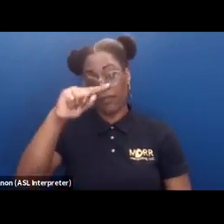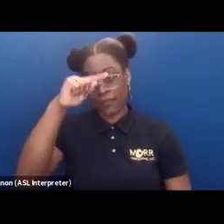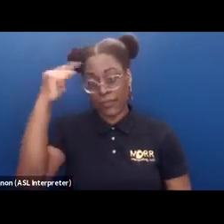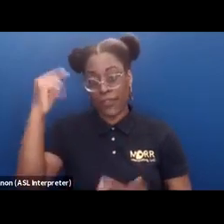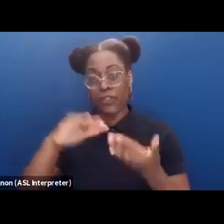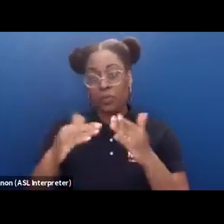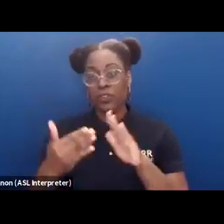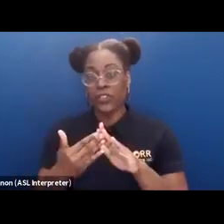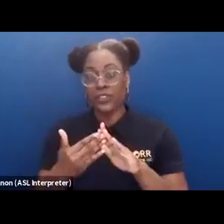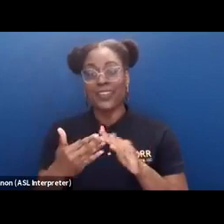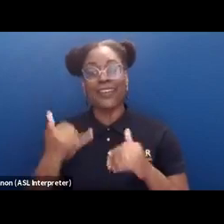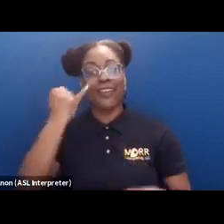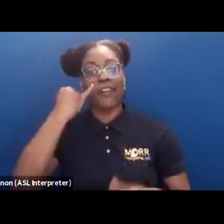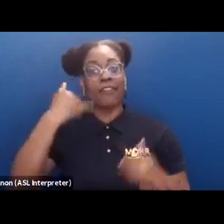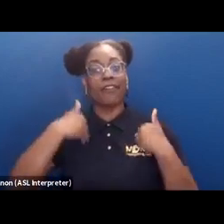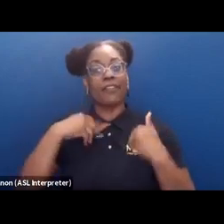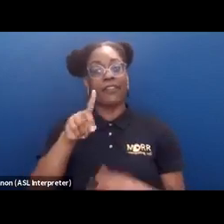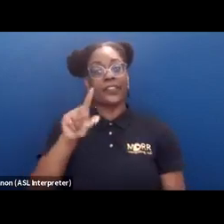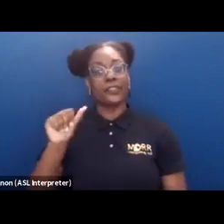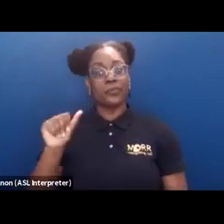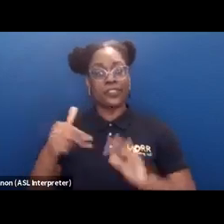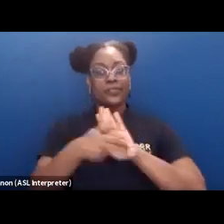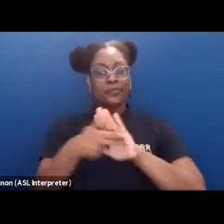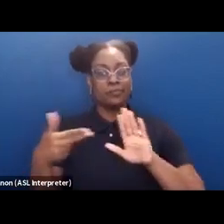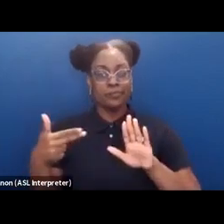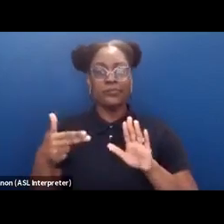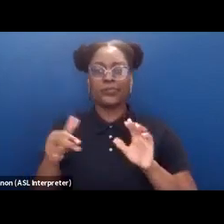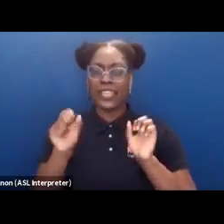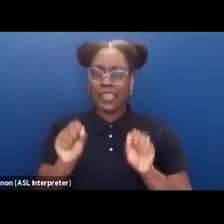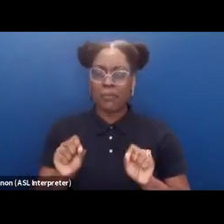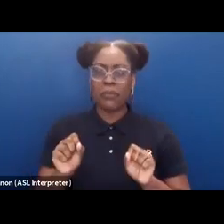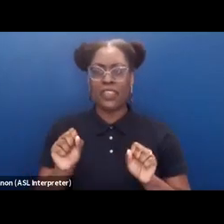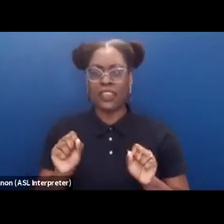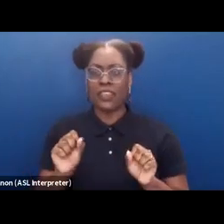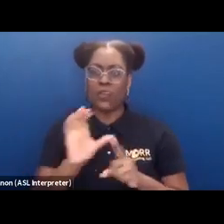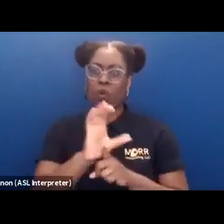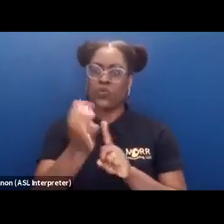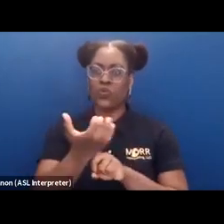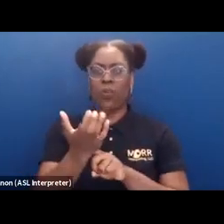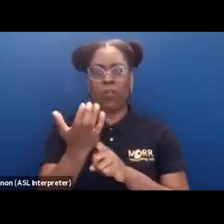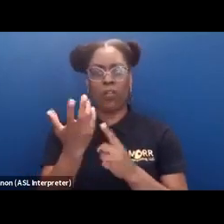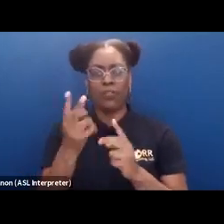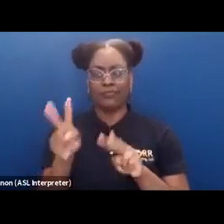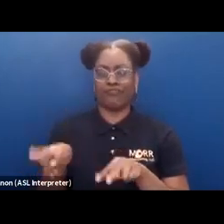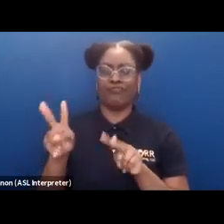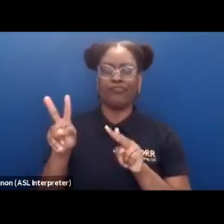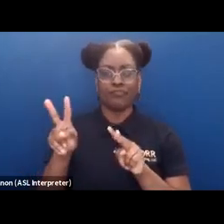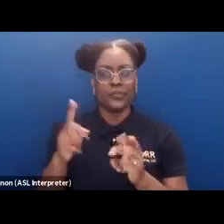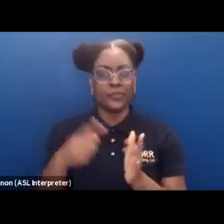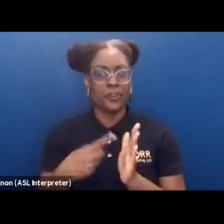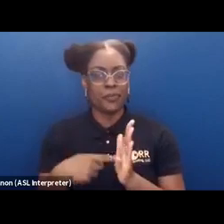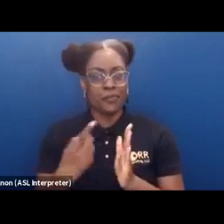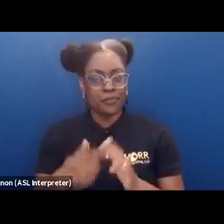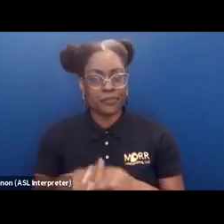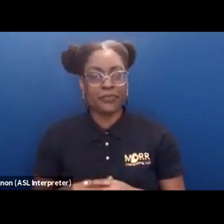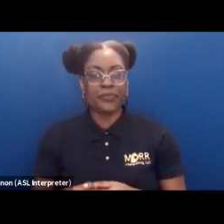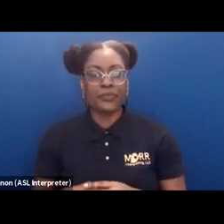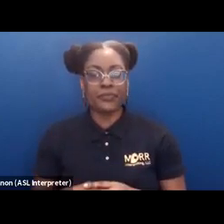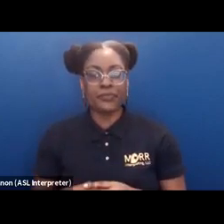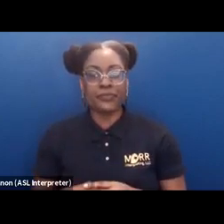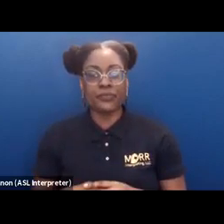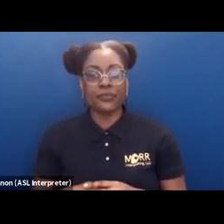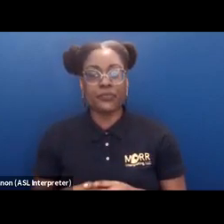is true more so than any other community, because I've been Black this whole time, and so I really can't compare in those ways. But I think that